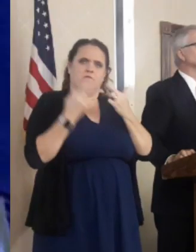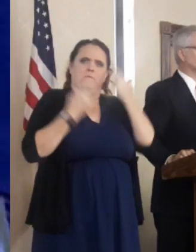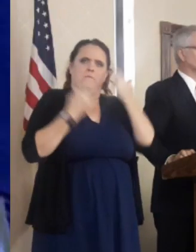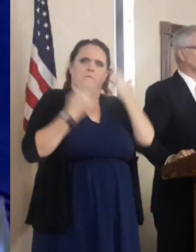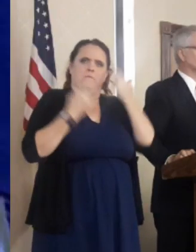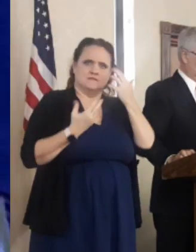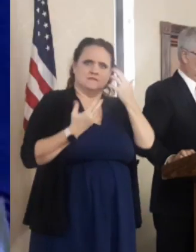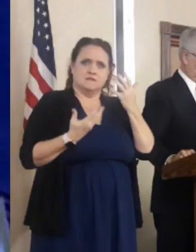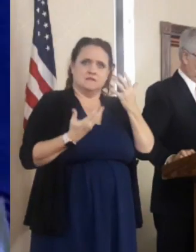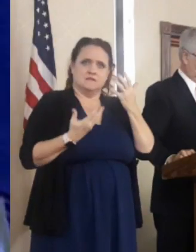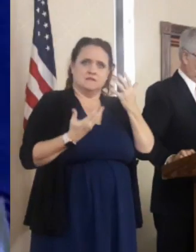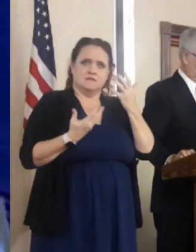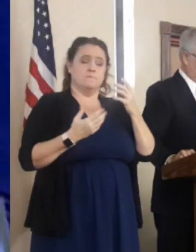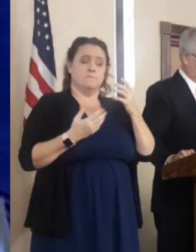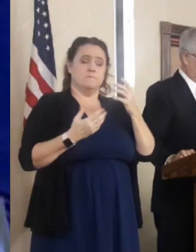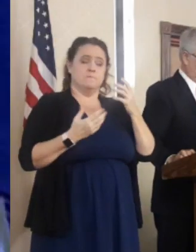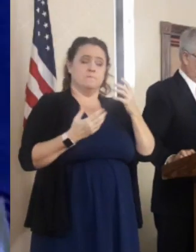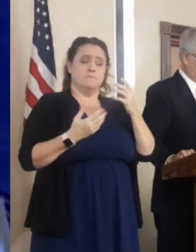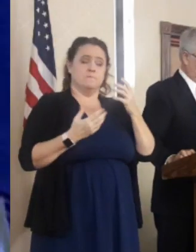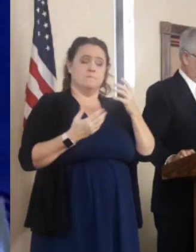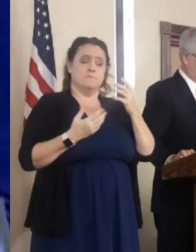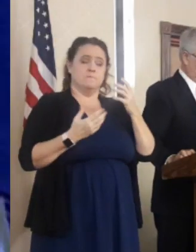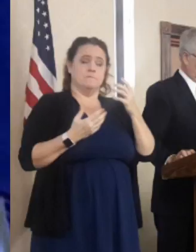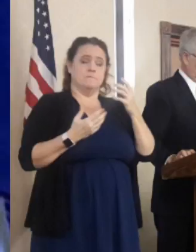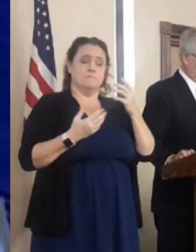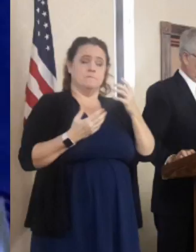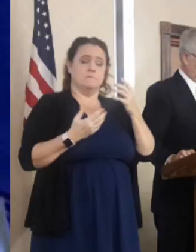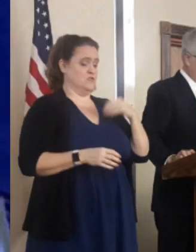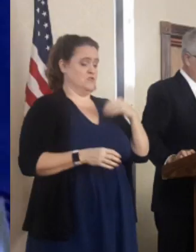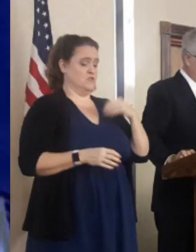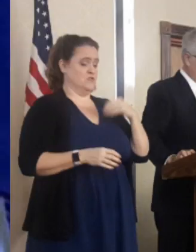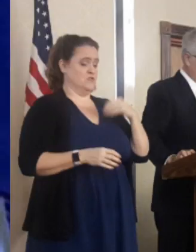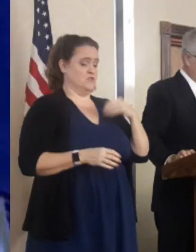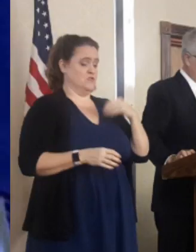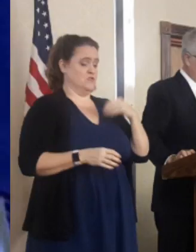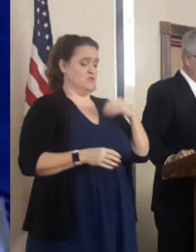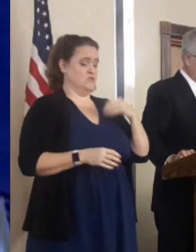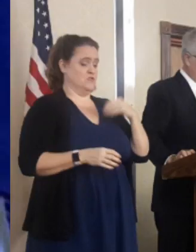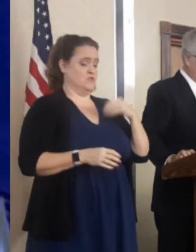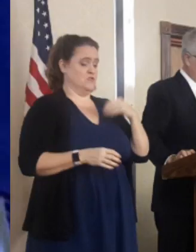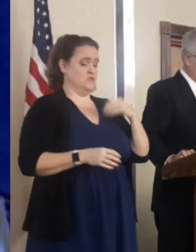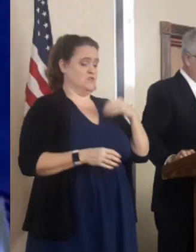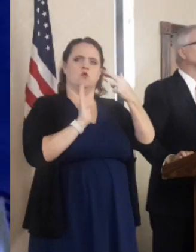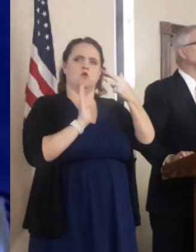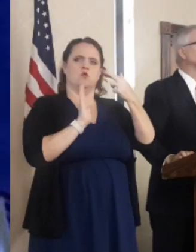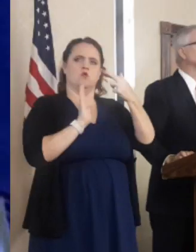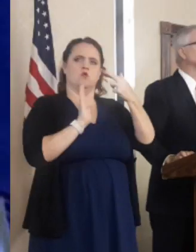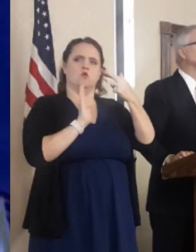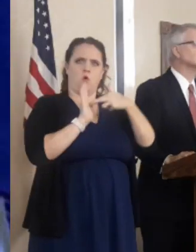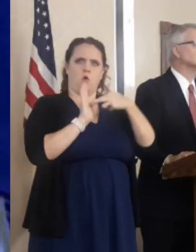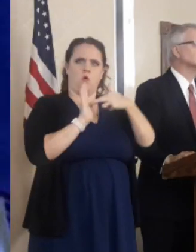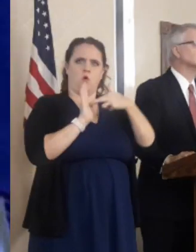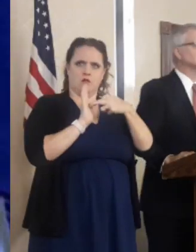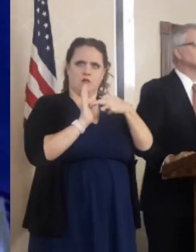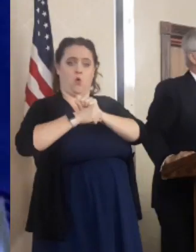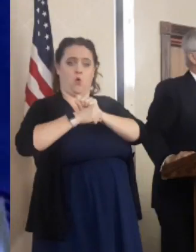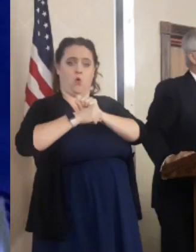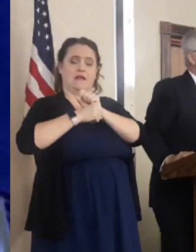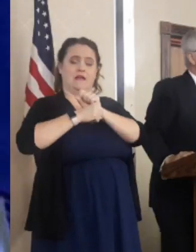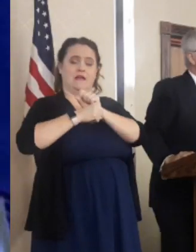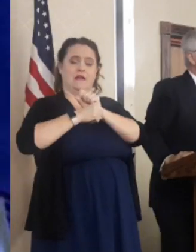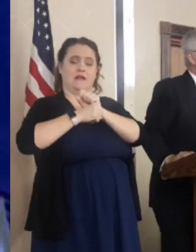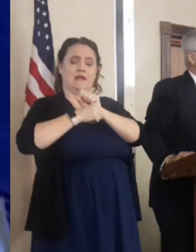members of the SREC who have the dual role of being employed in the state legislature or for a state